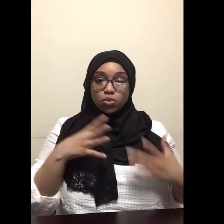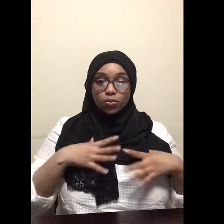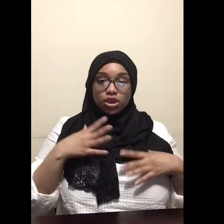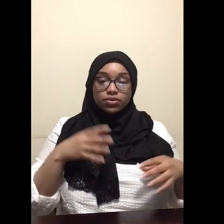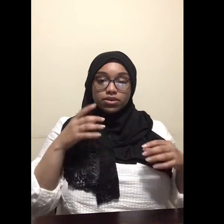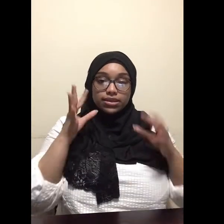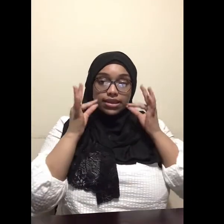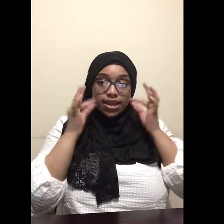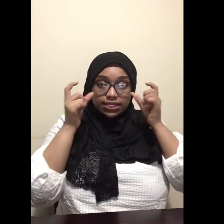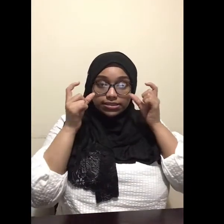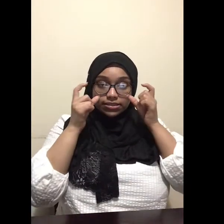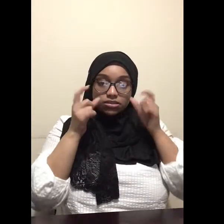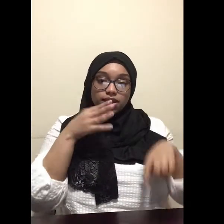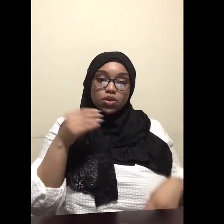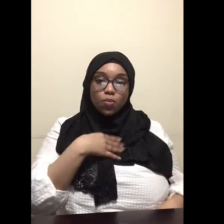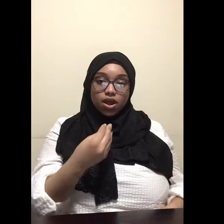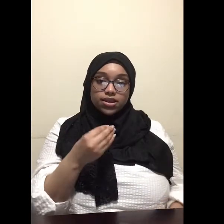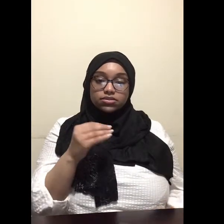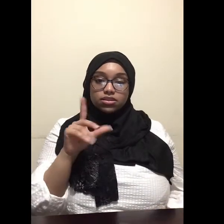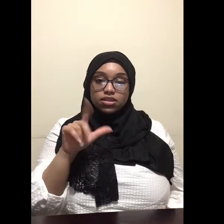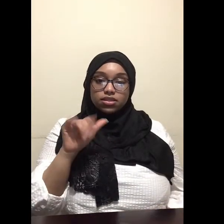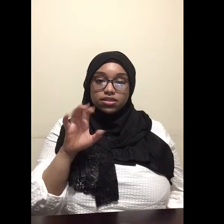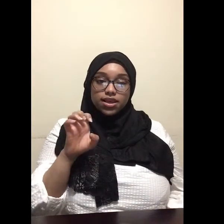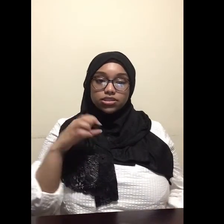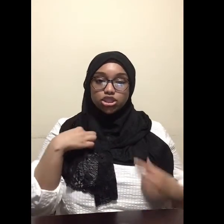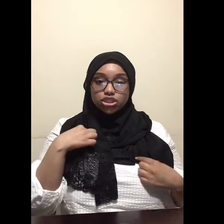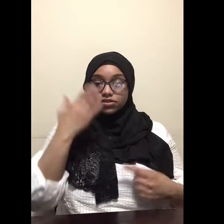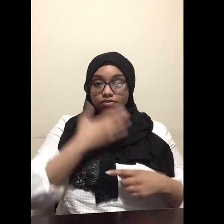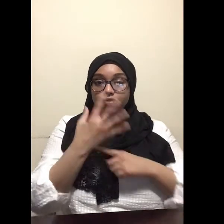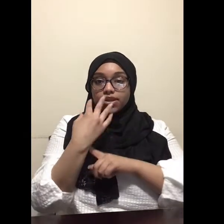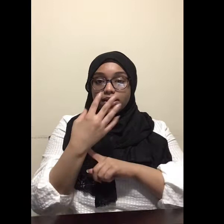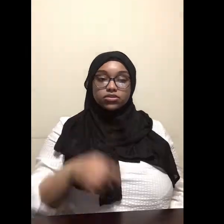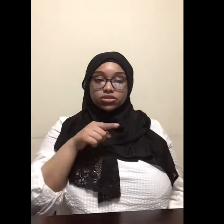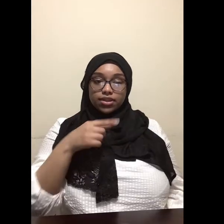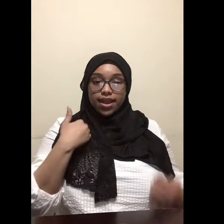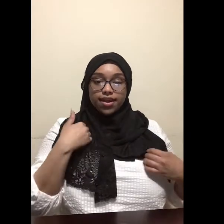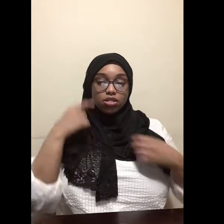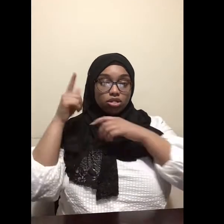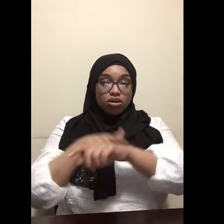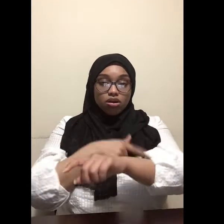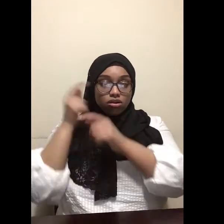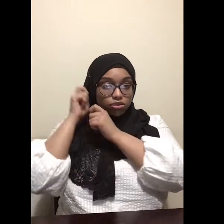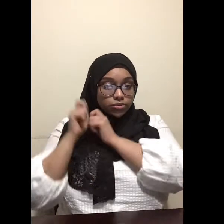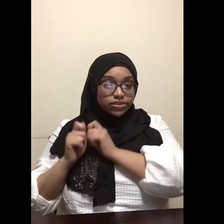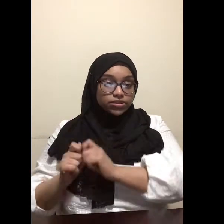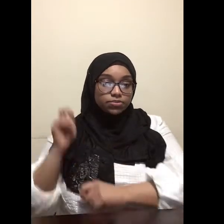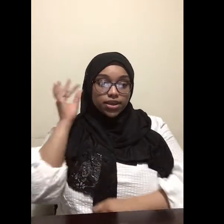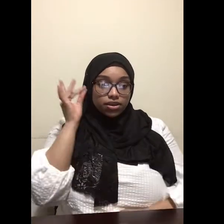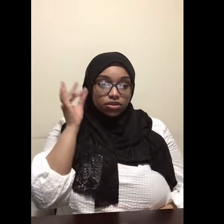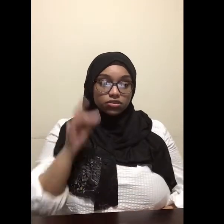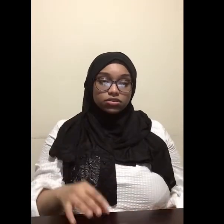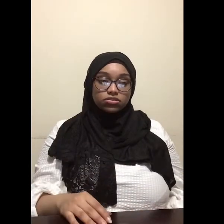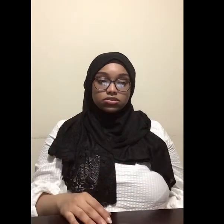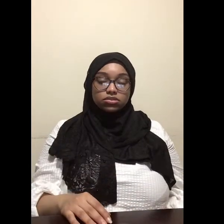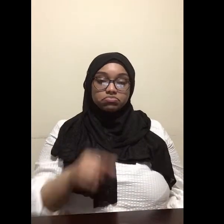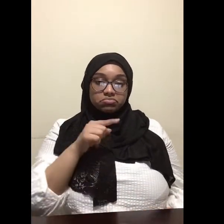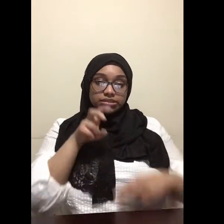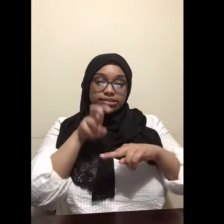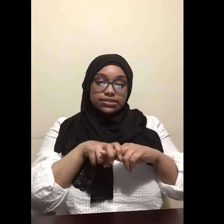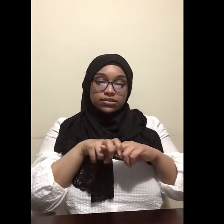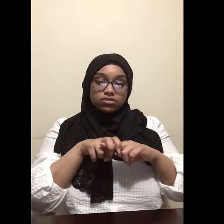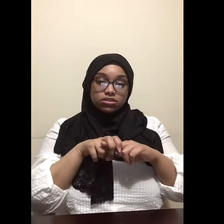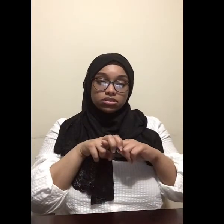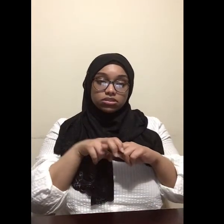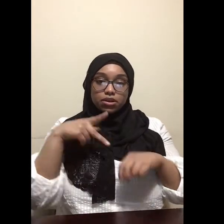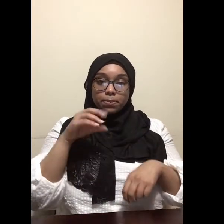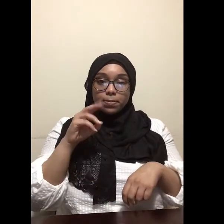An African American woman wearing cat eye glasses and a white lace shirt faces the camera. She has long twists in her hair and is sitting in a